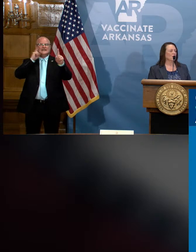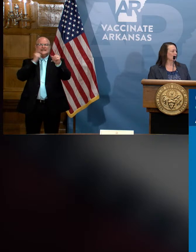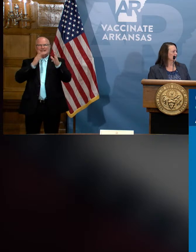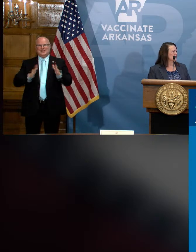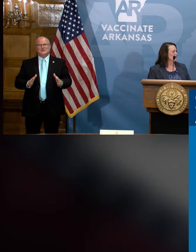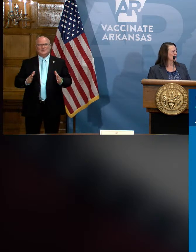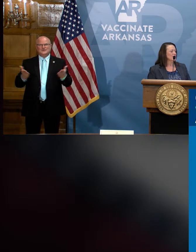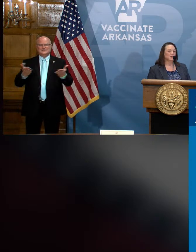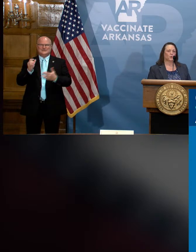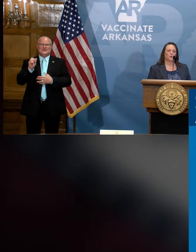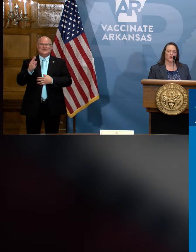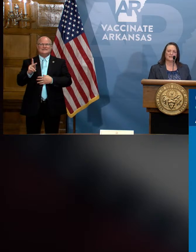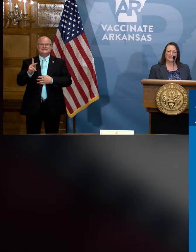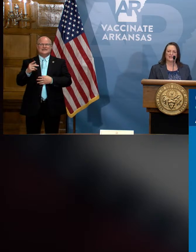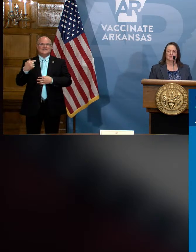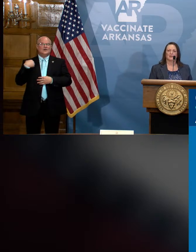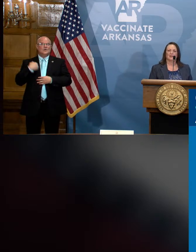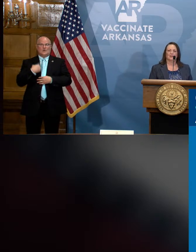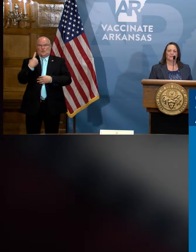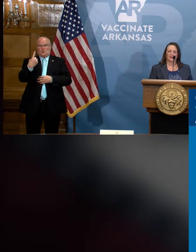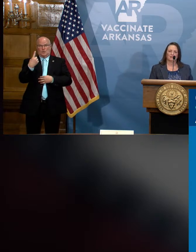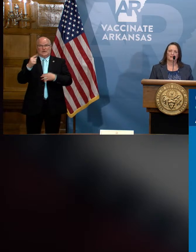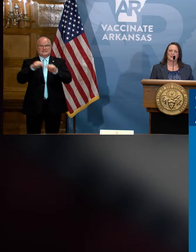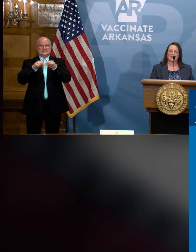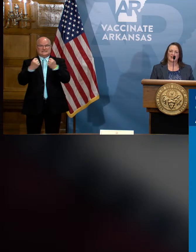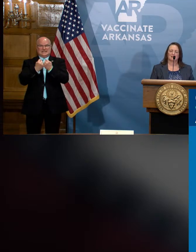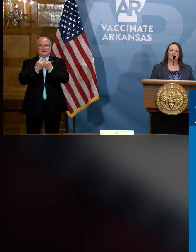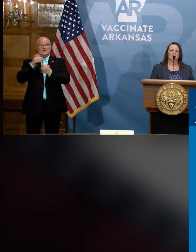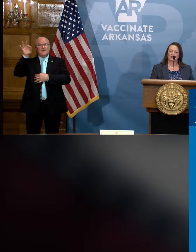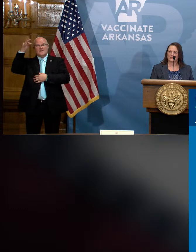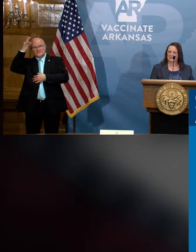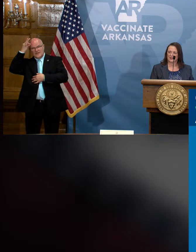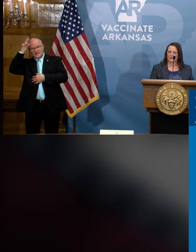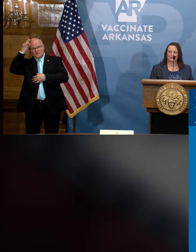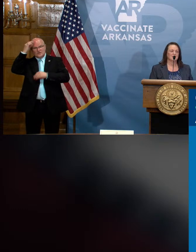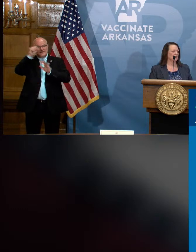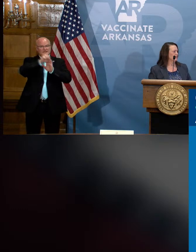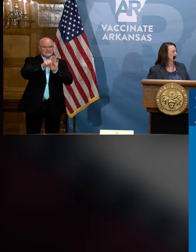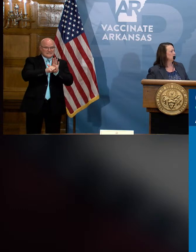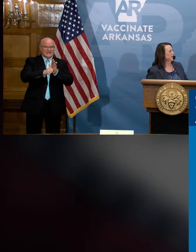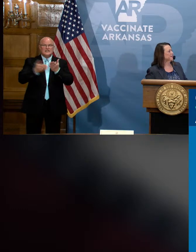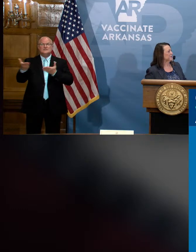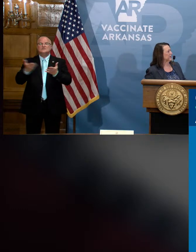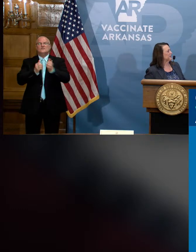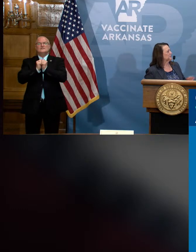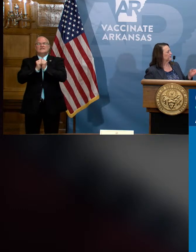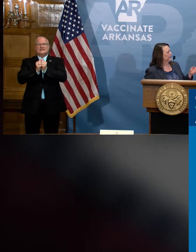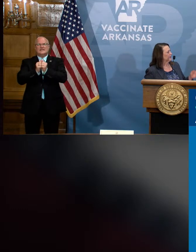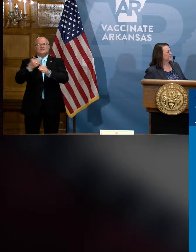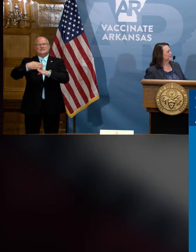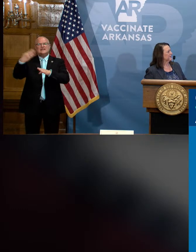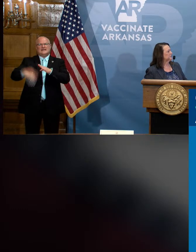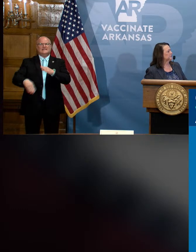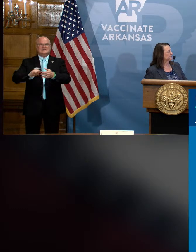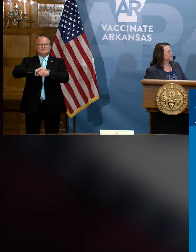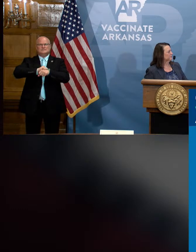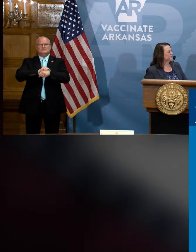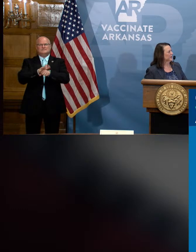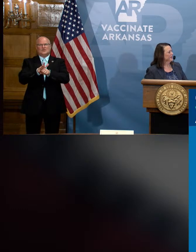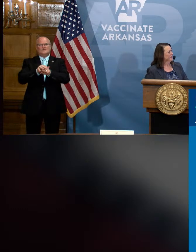in Arkansas. We're one team, the federal, the state, serving together to end this pandemic. The next